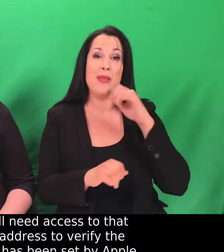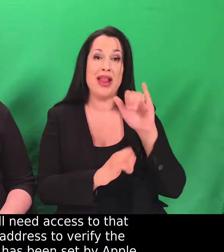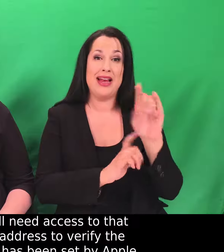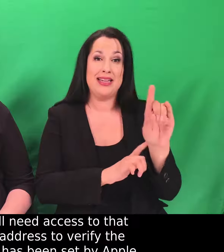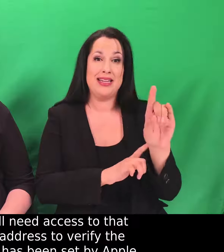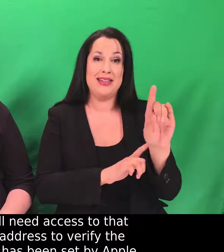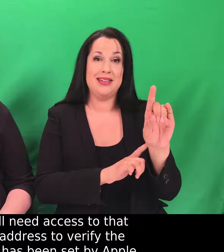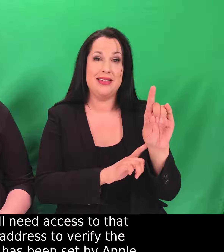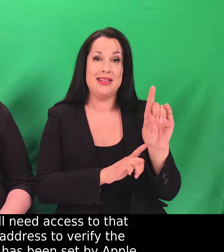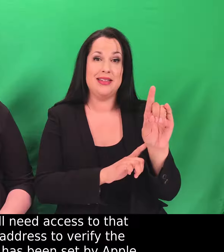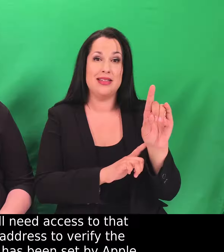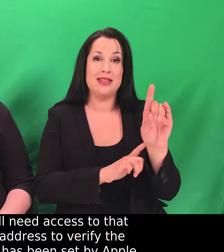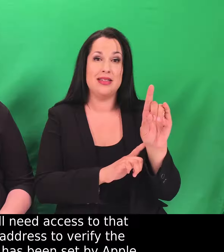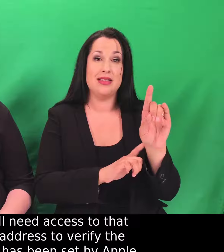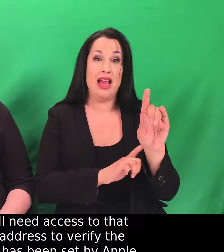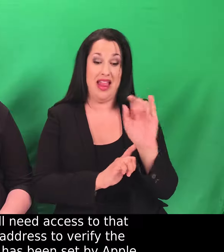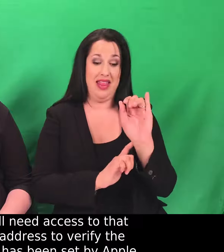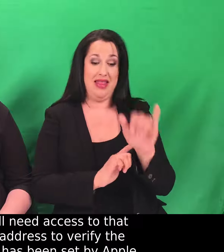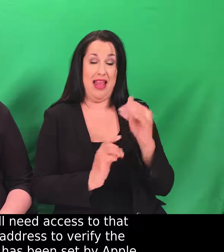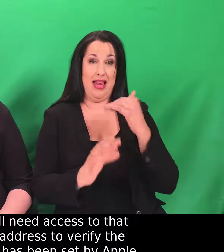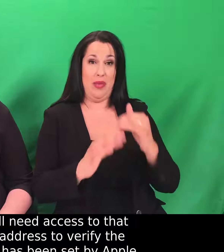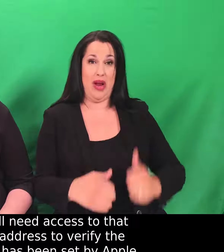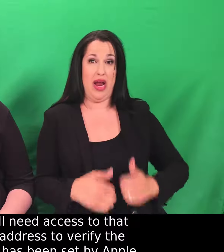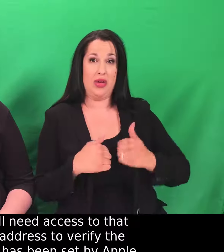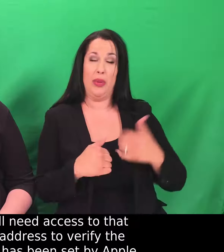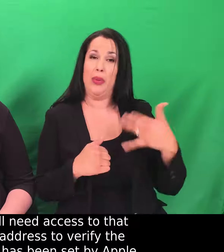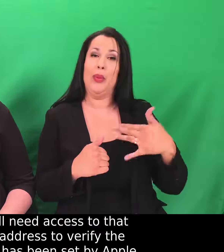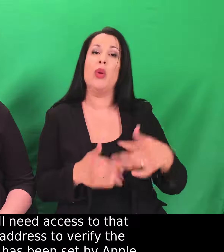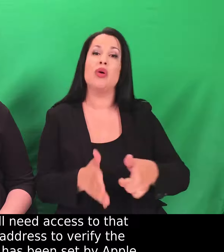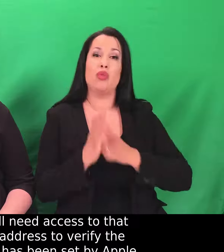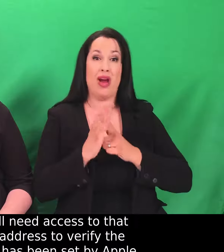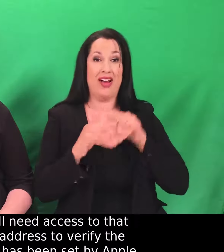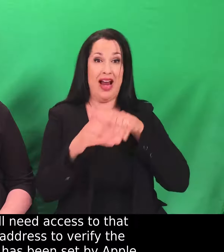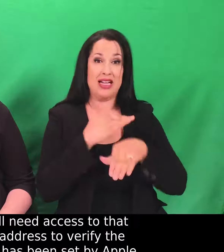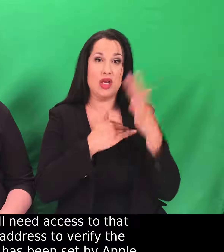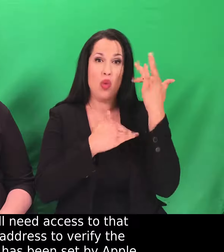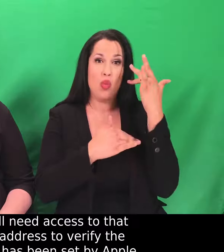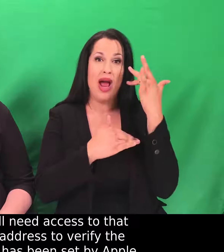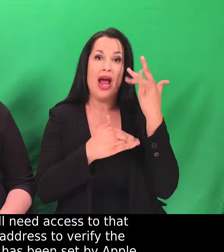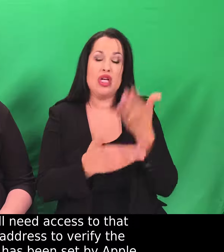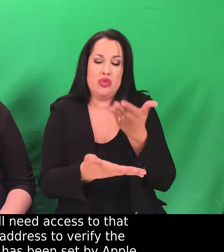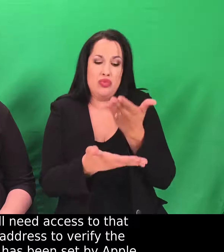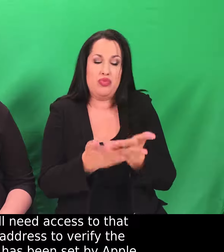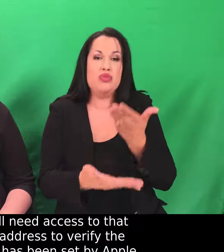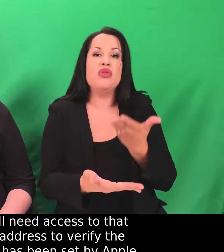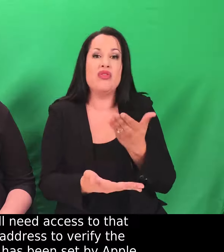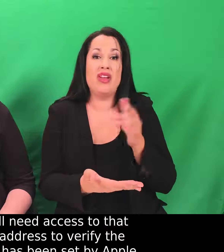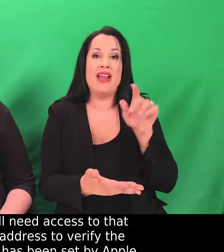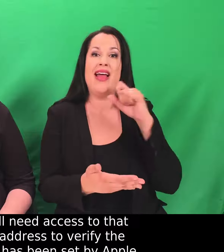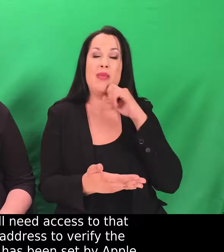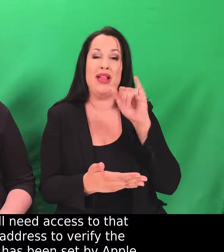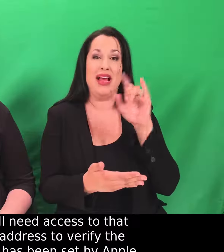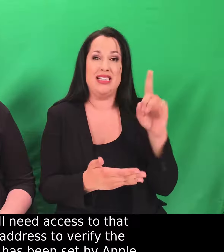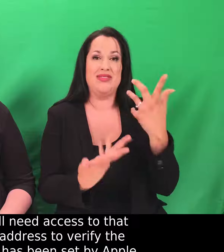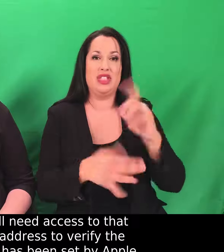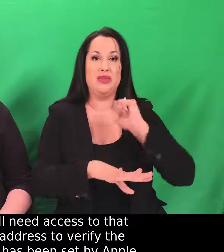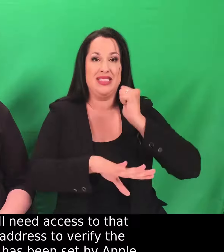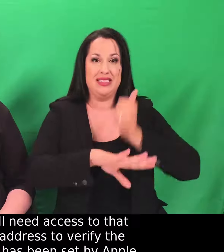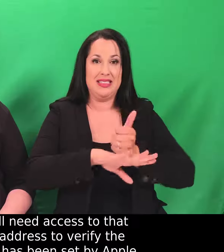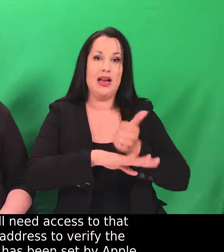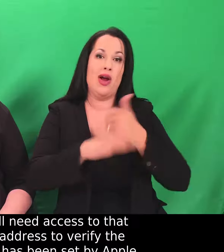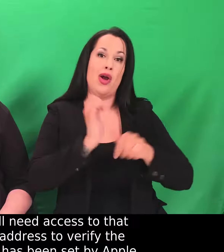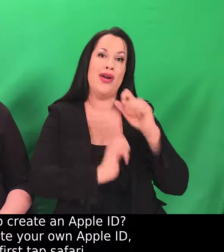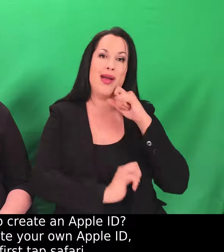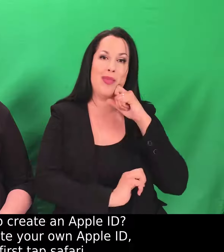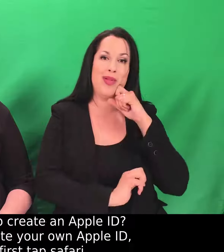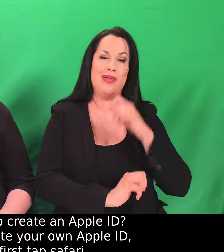You will need access to that email address to verify the Apple ID has been set by Apple.